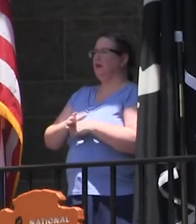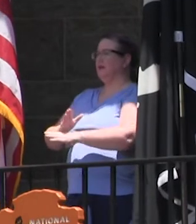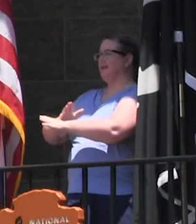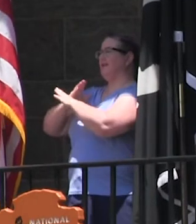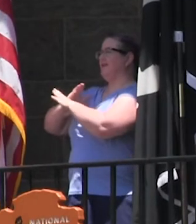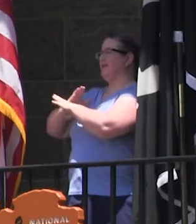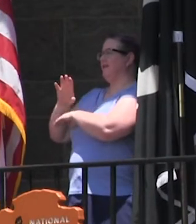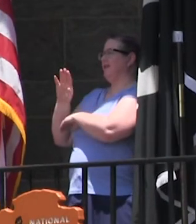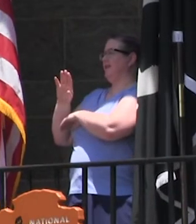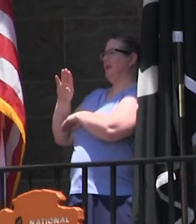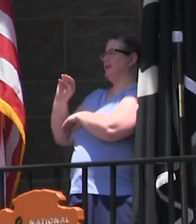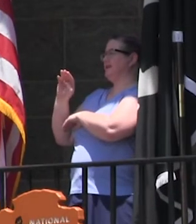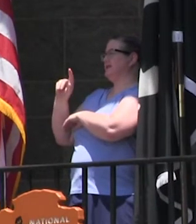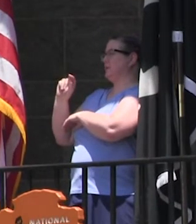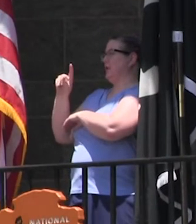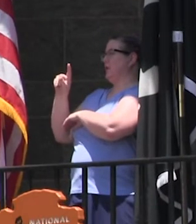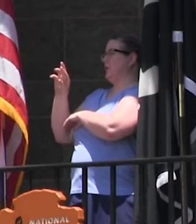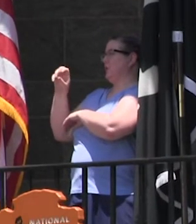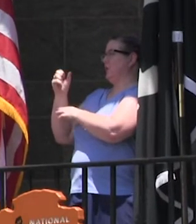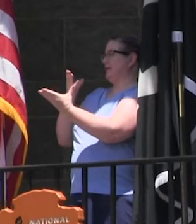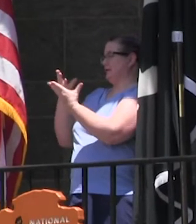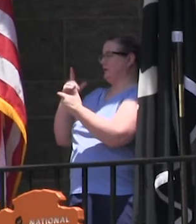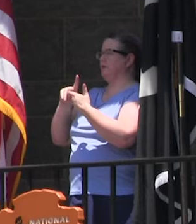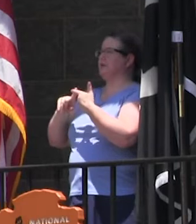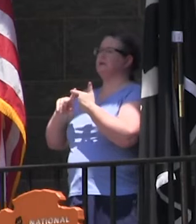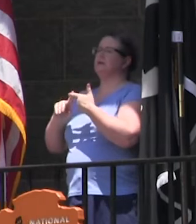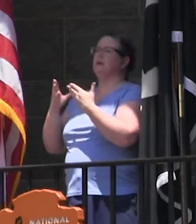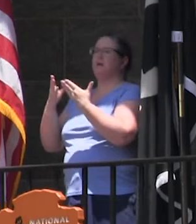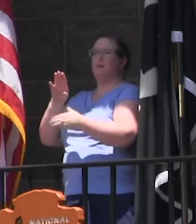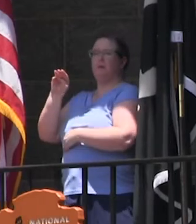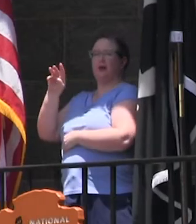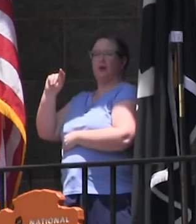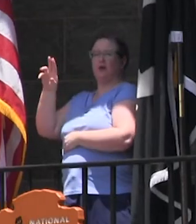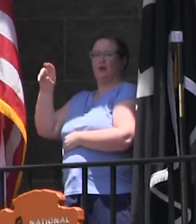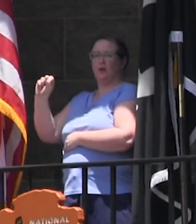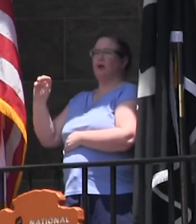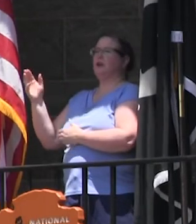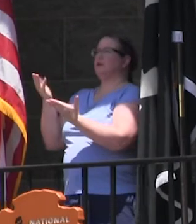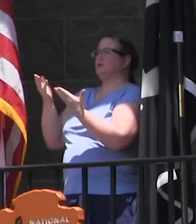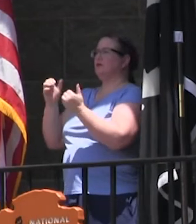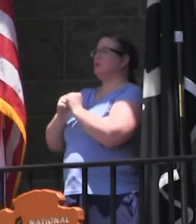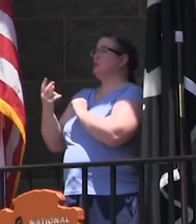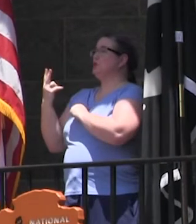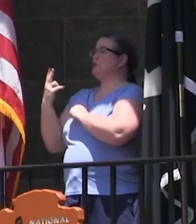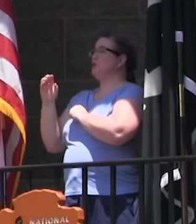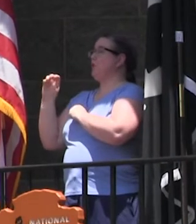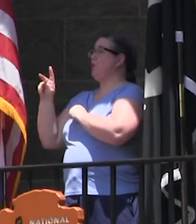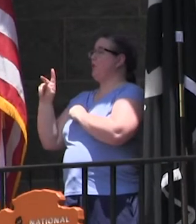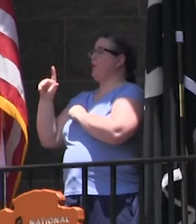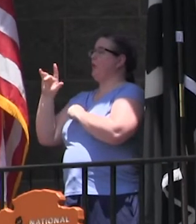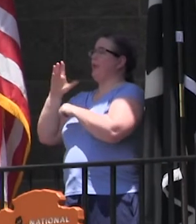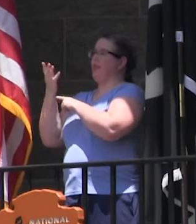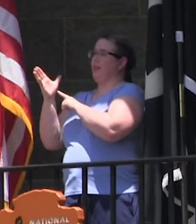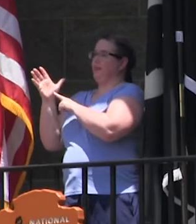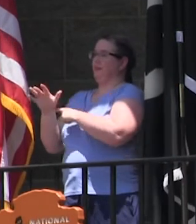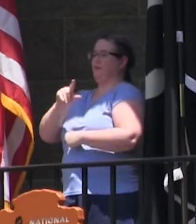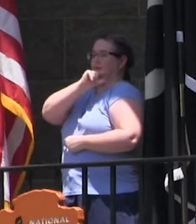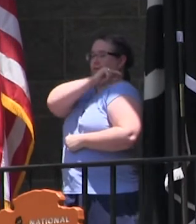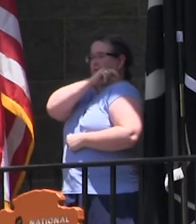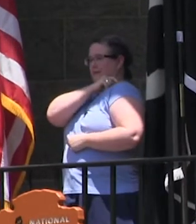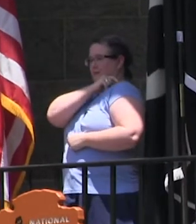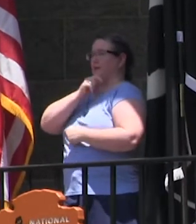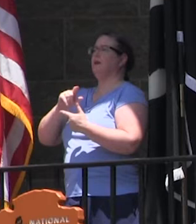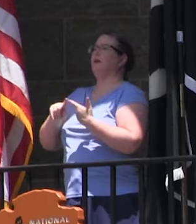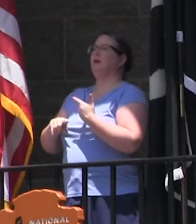Defense Meritorious Service Medal, Meritorious Service Medal with two oak leaf clusters,